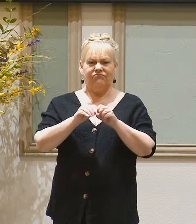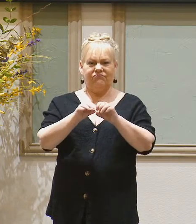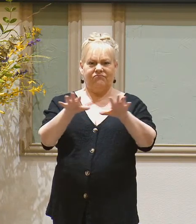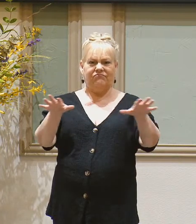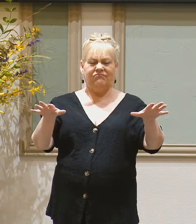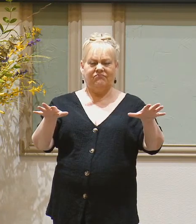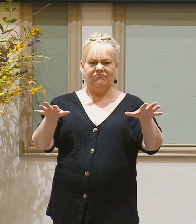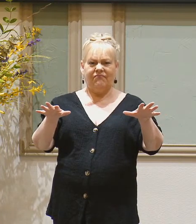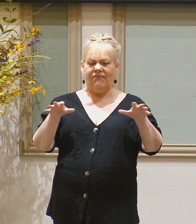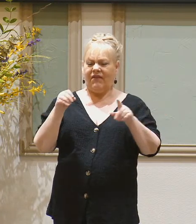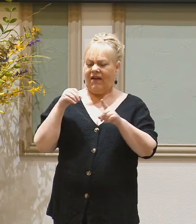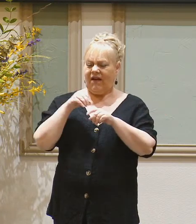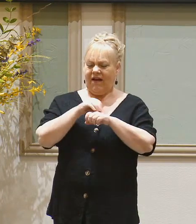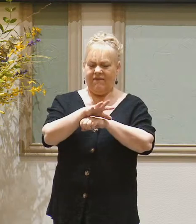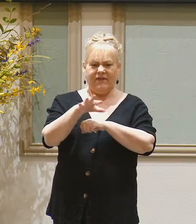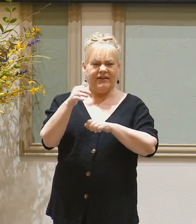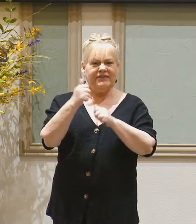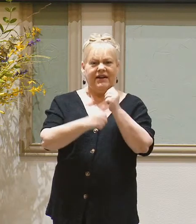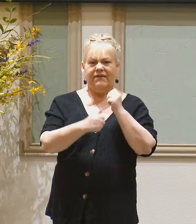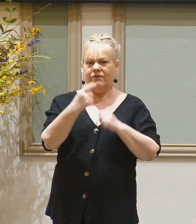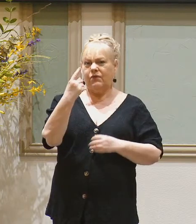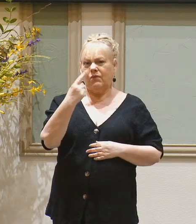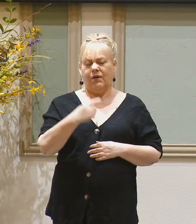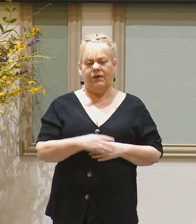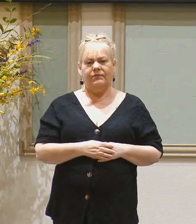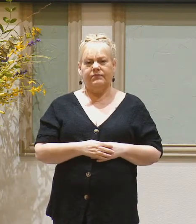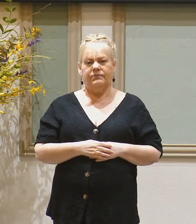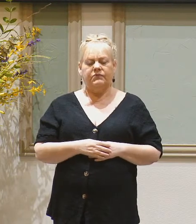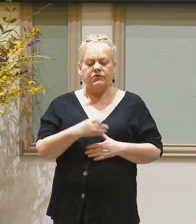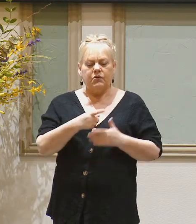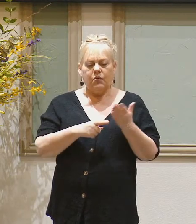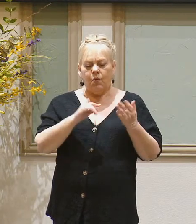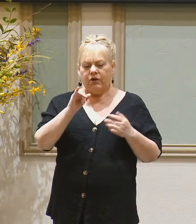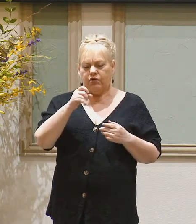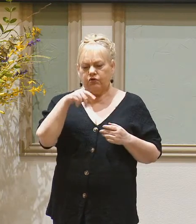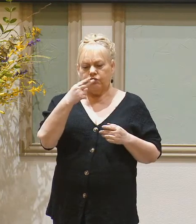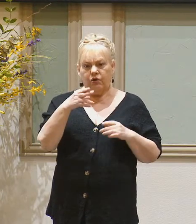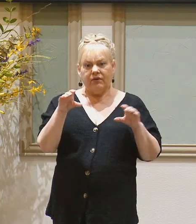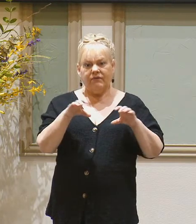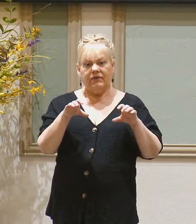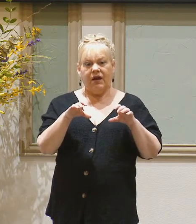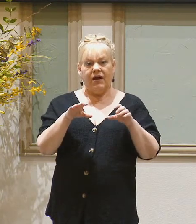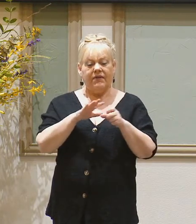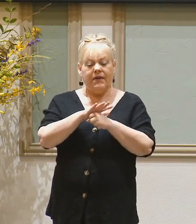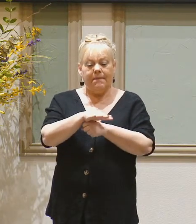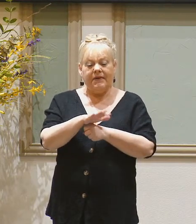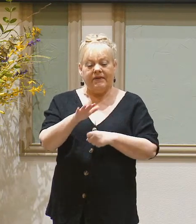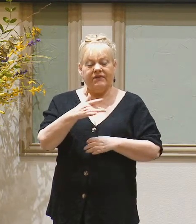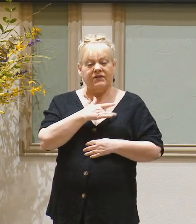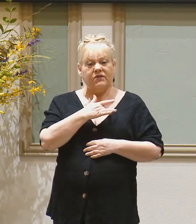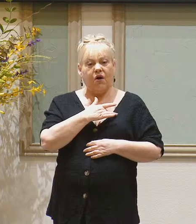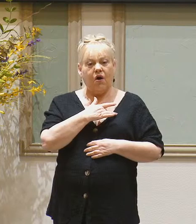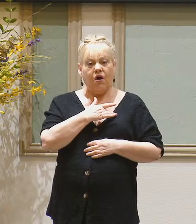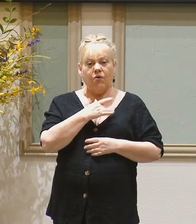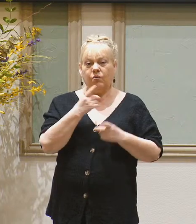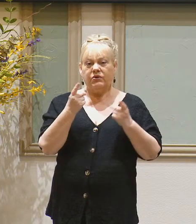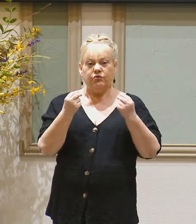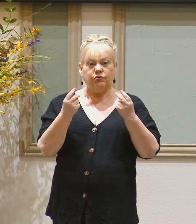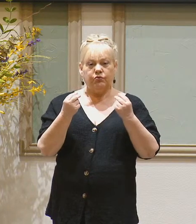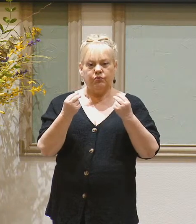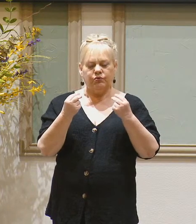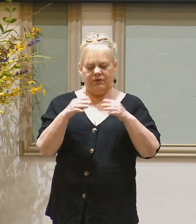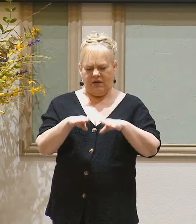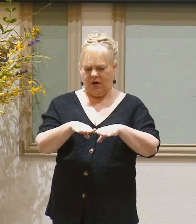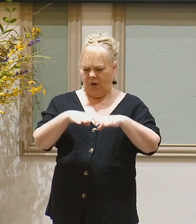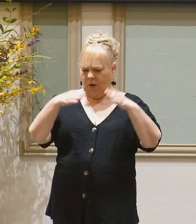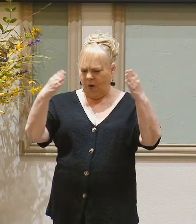It's affecting everybody. And so what does Joseph do out of the abundance of his heart? He